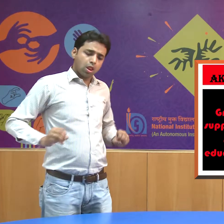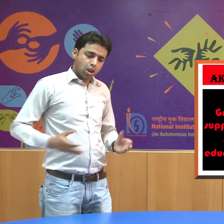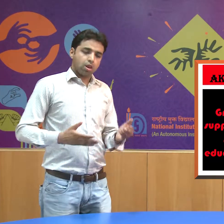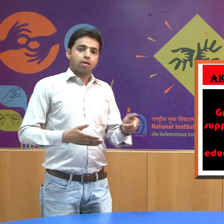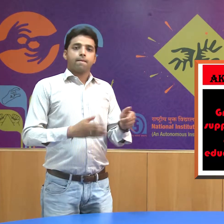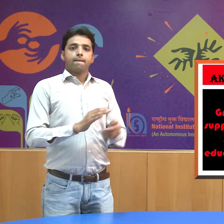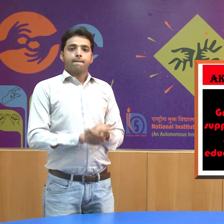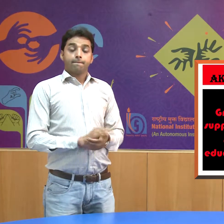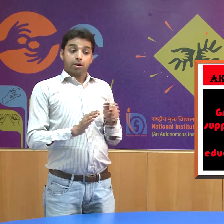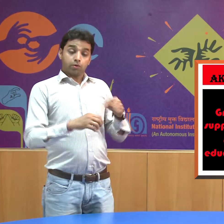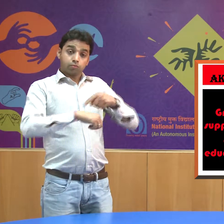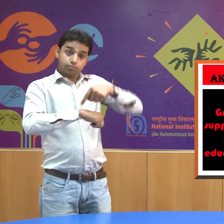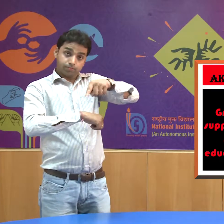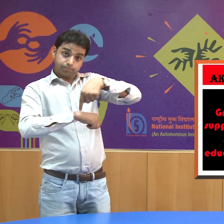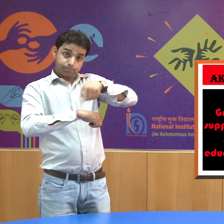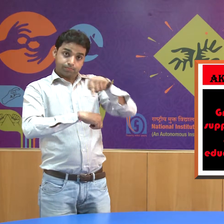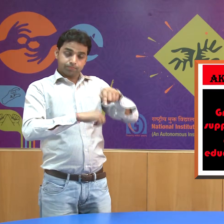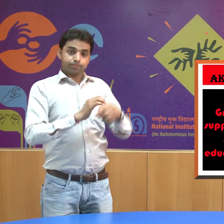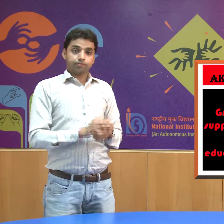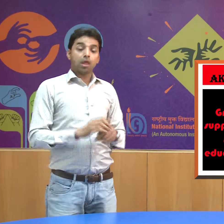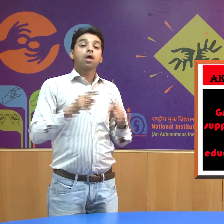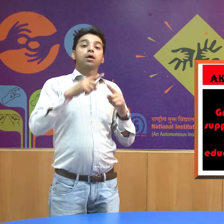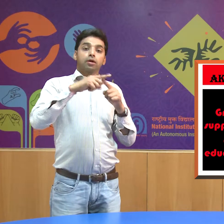During that period, temples